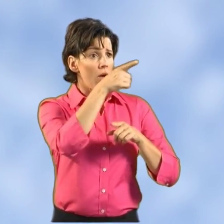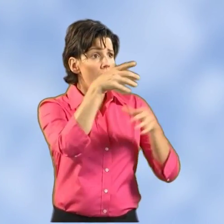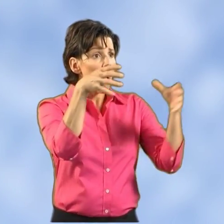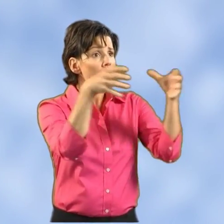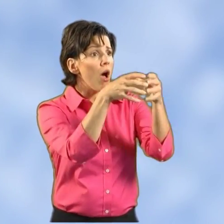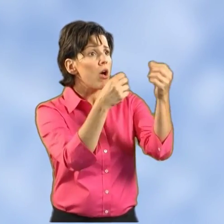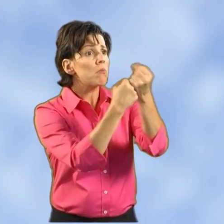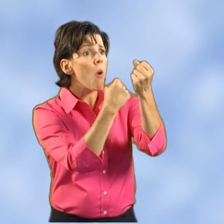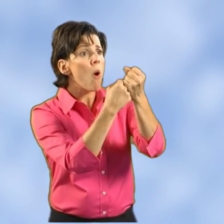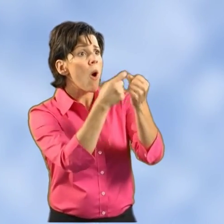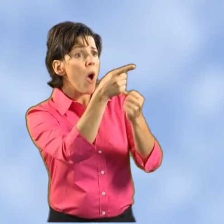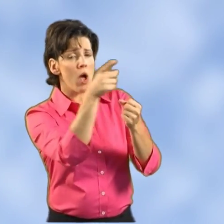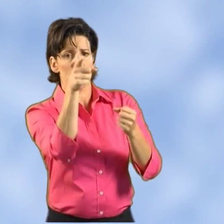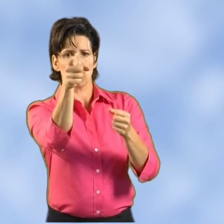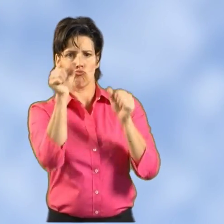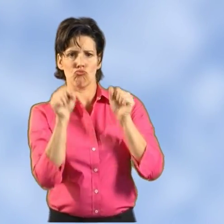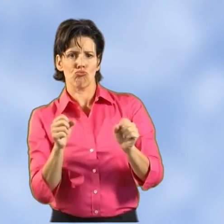breast cancer survivors